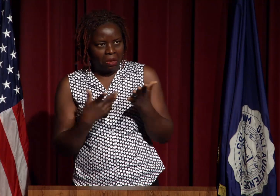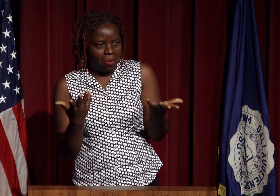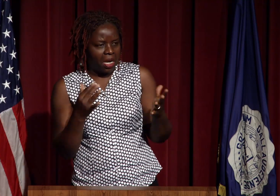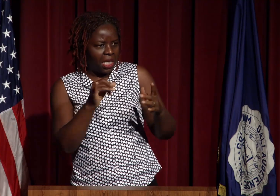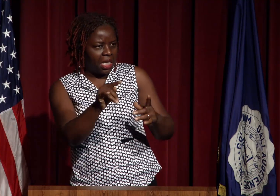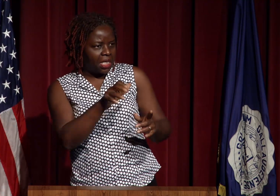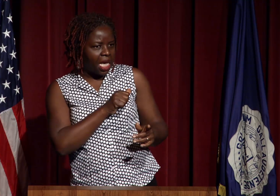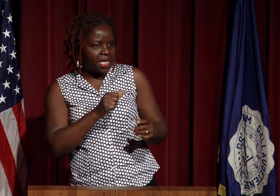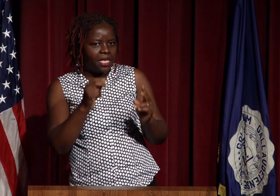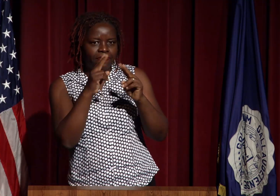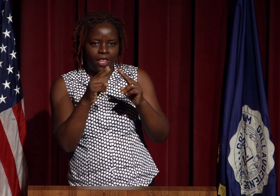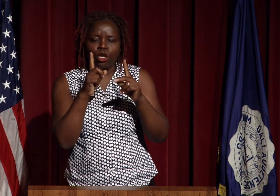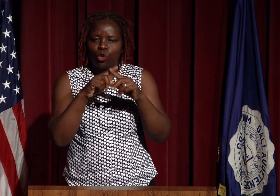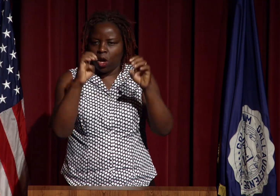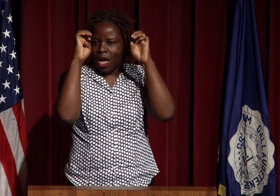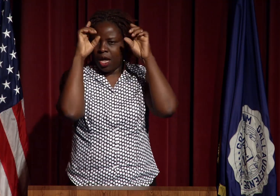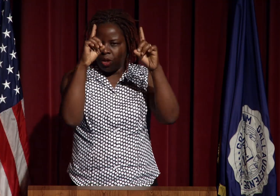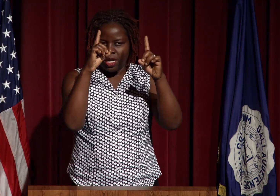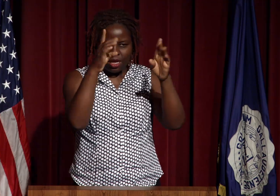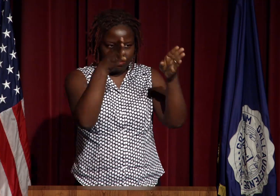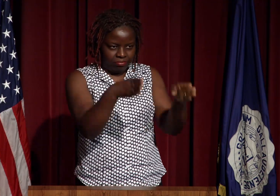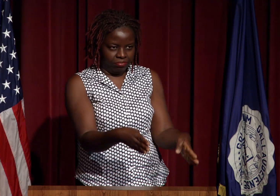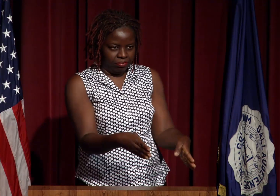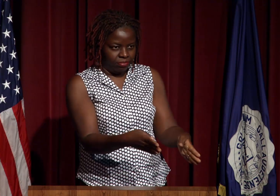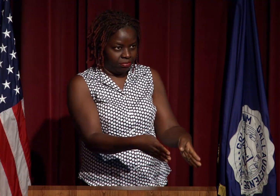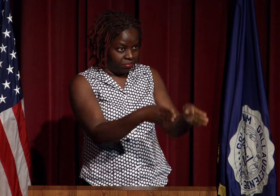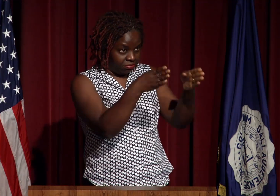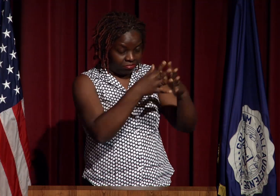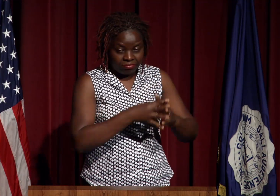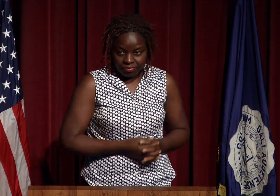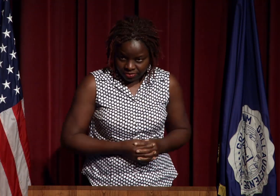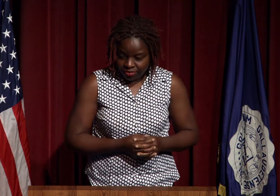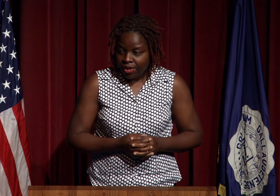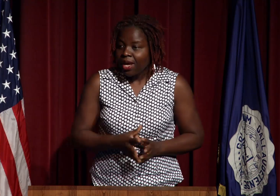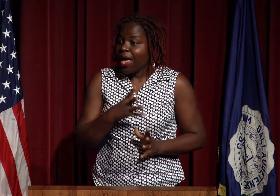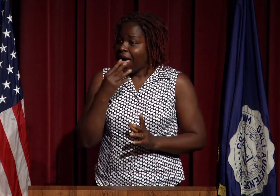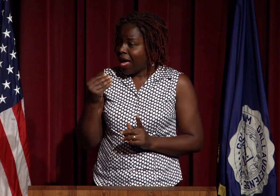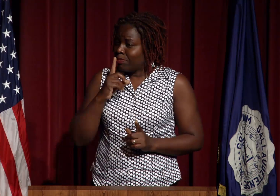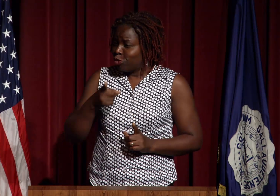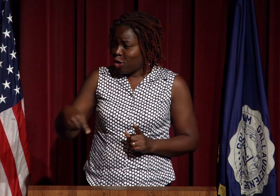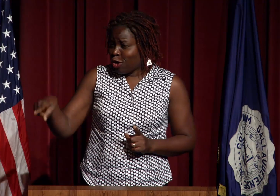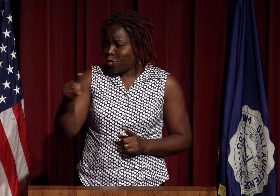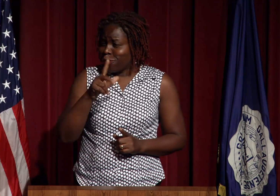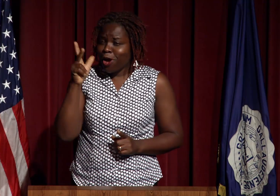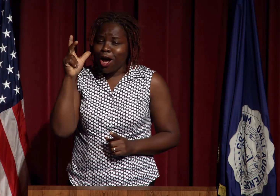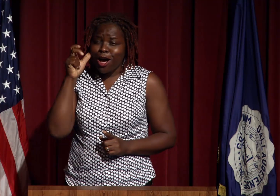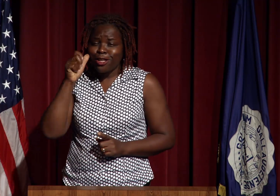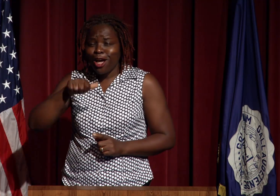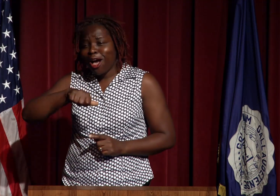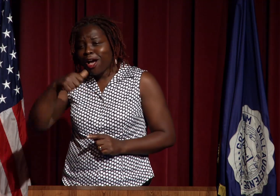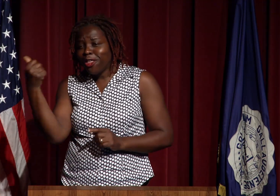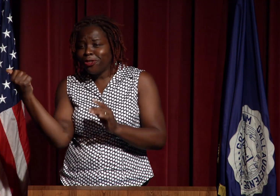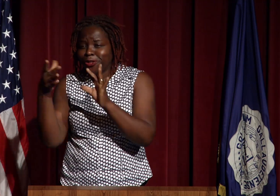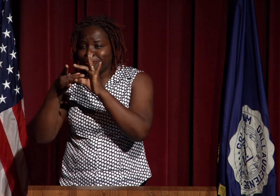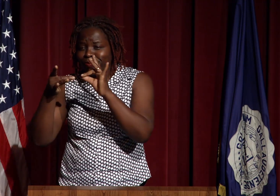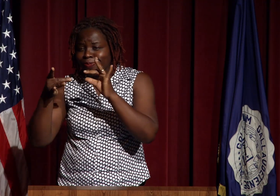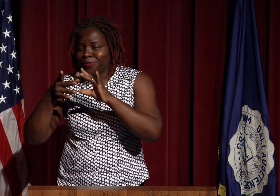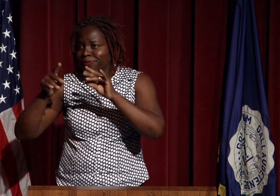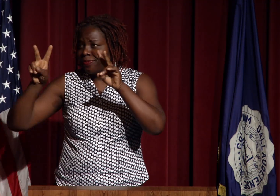into educational preparation. It does indeed take a village to educate an individual. And I'm sure you've probably already